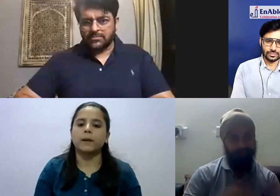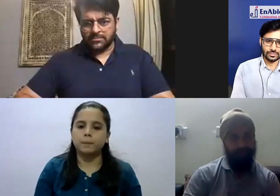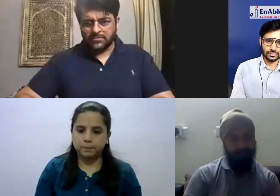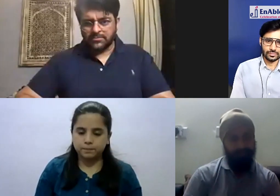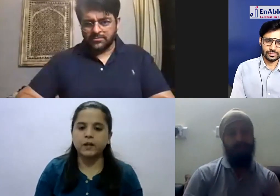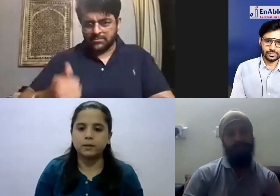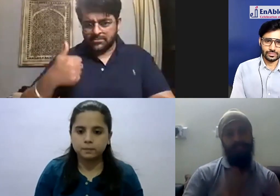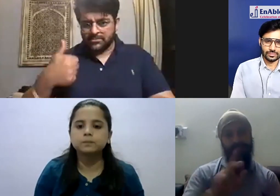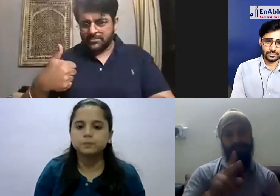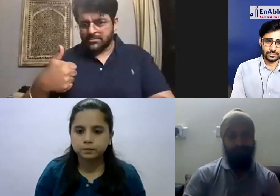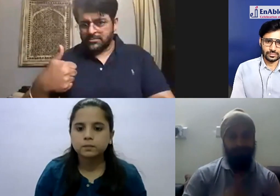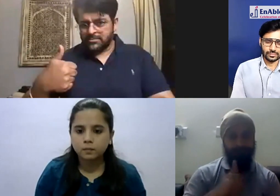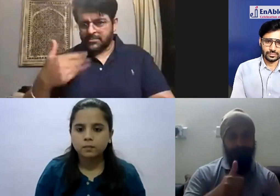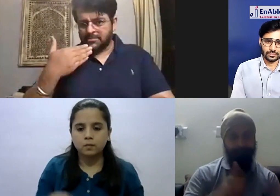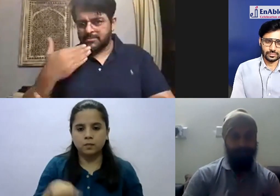Okay, fine.